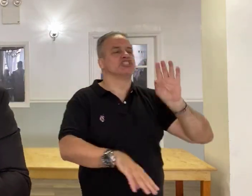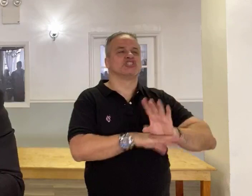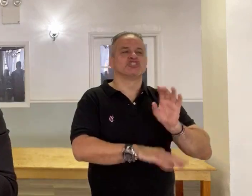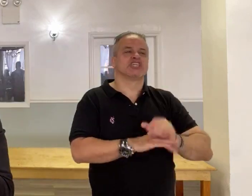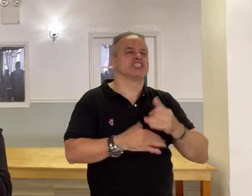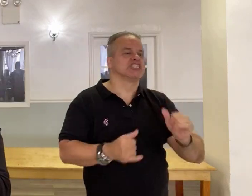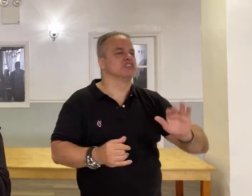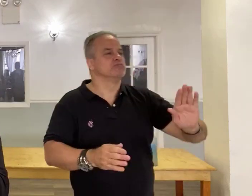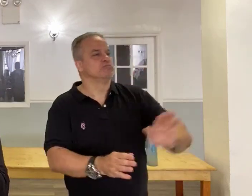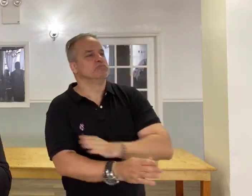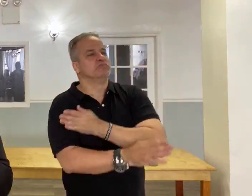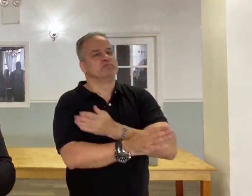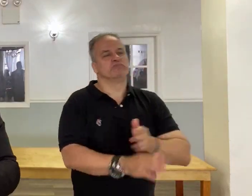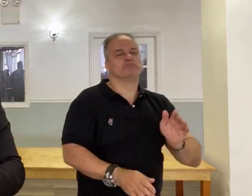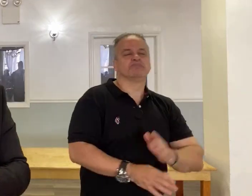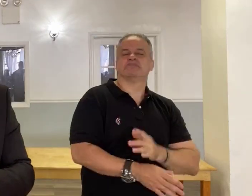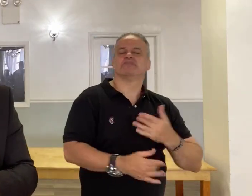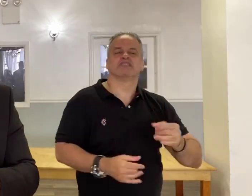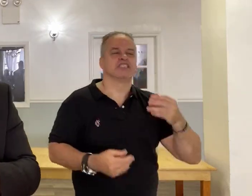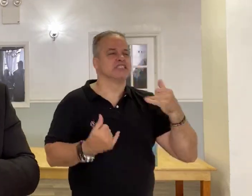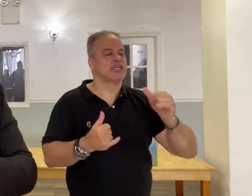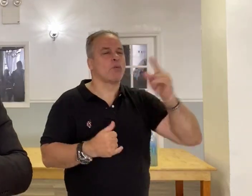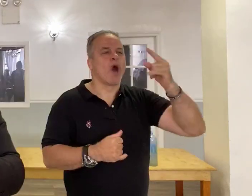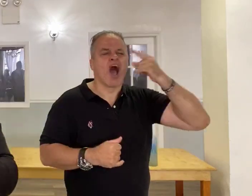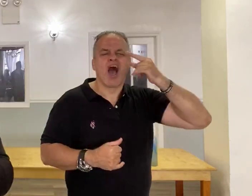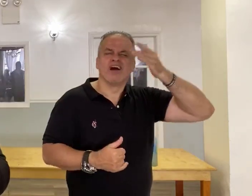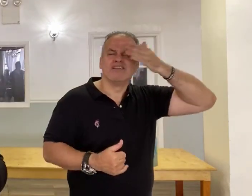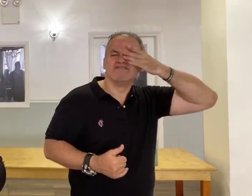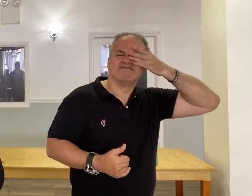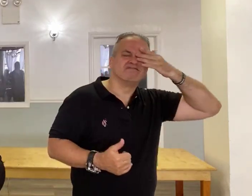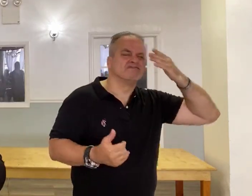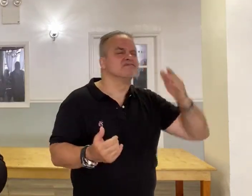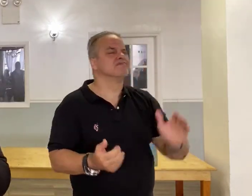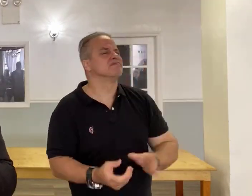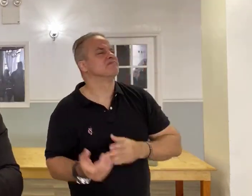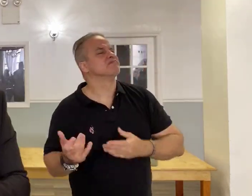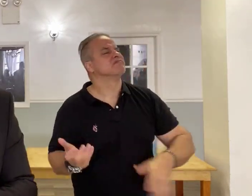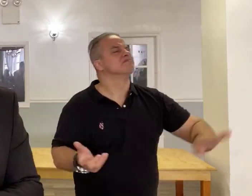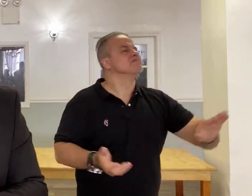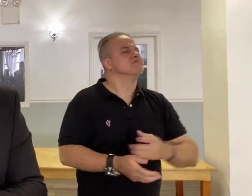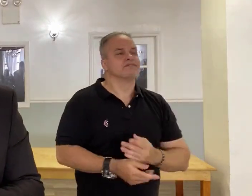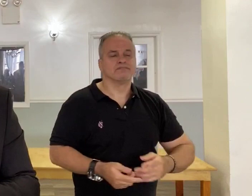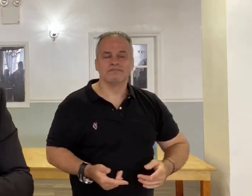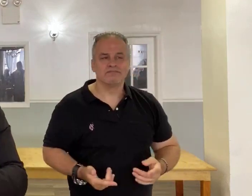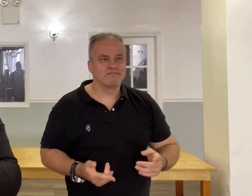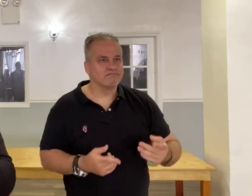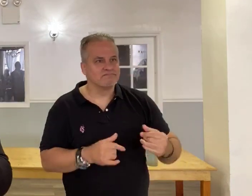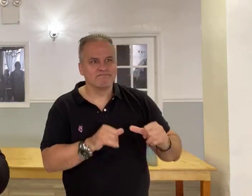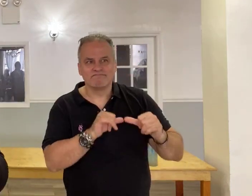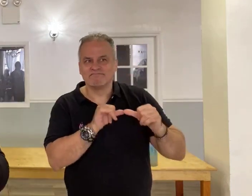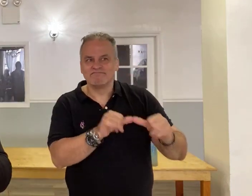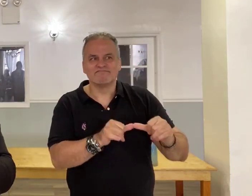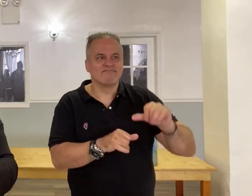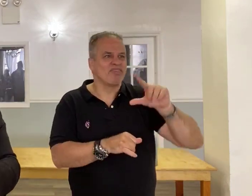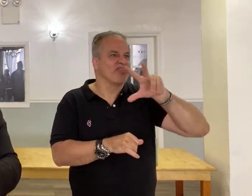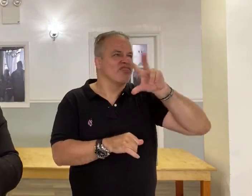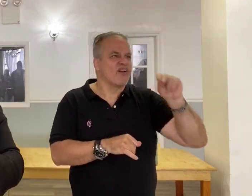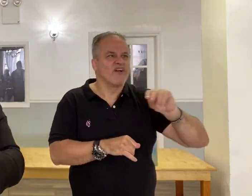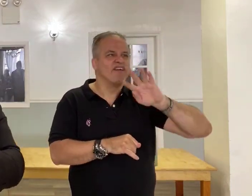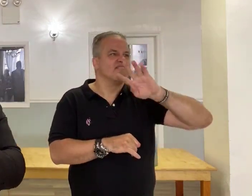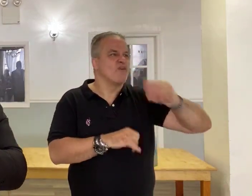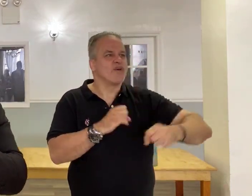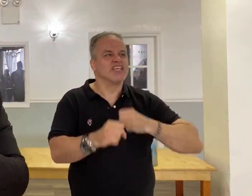children participating in that wonderful ministry for well over the 30 or 40 years. God's blessed him